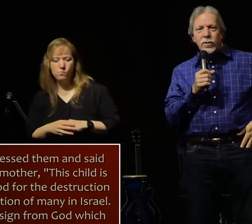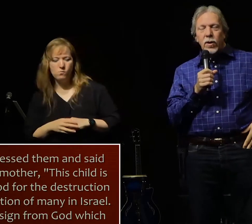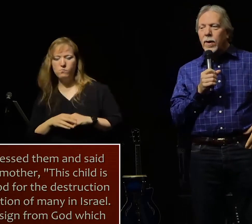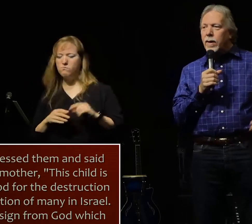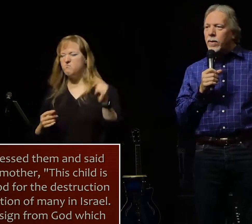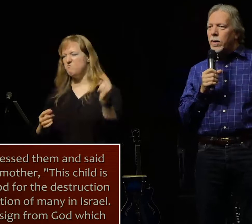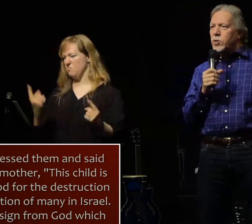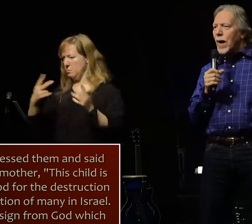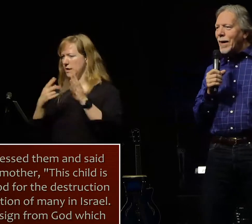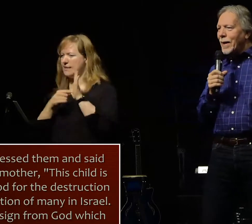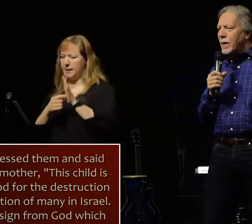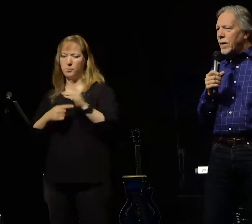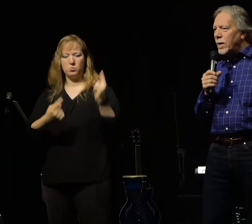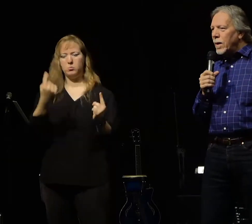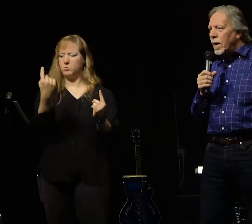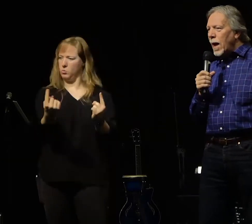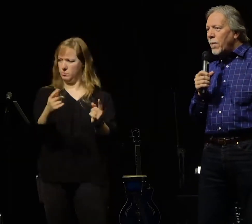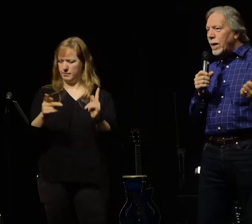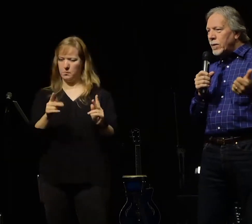is, you're either